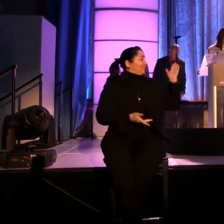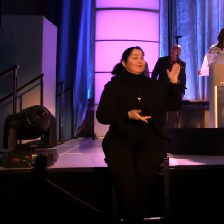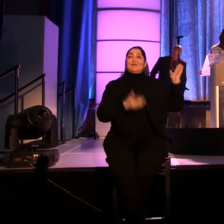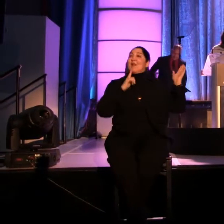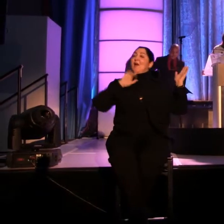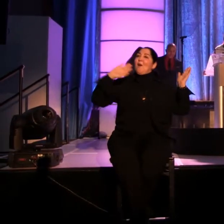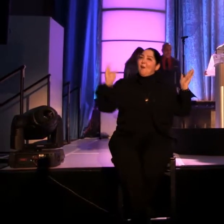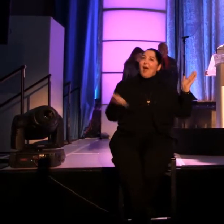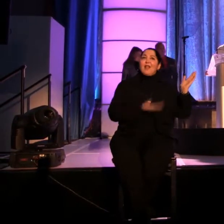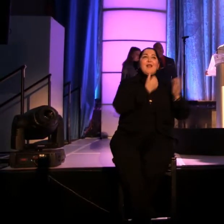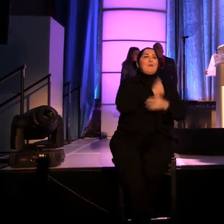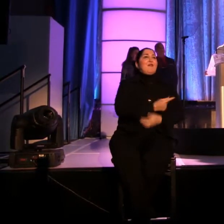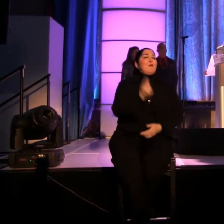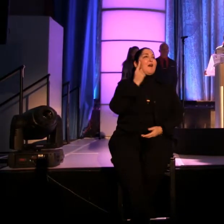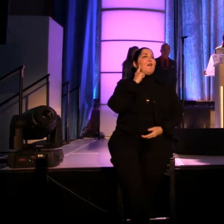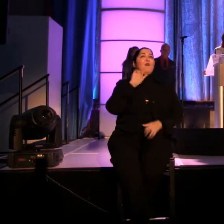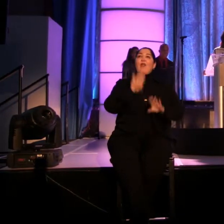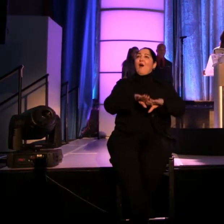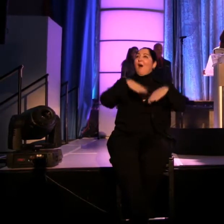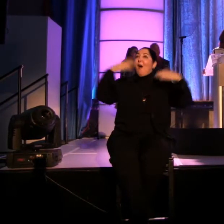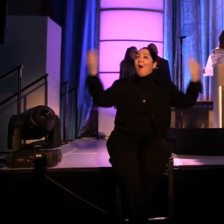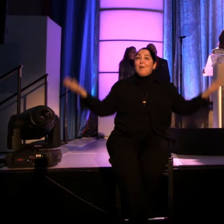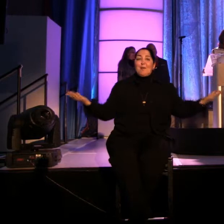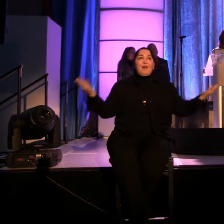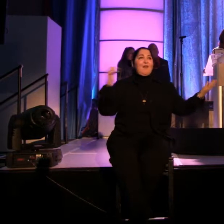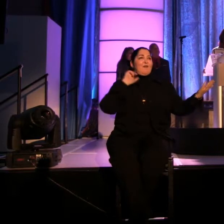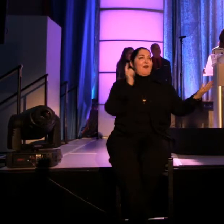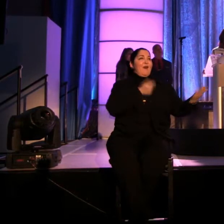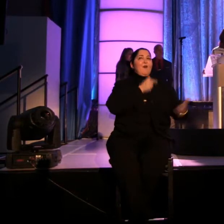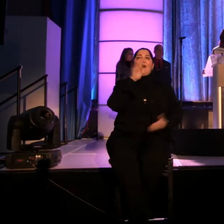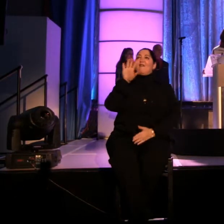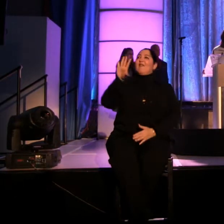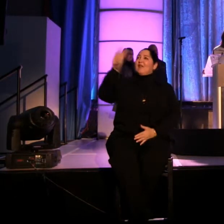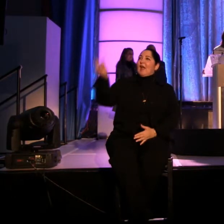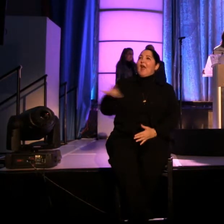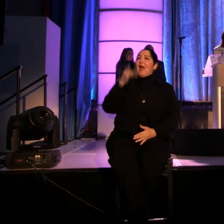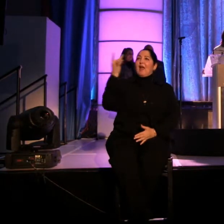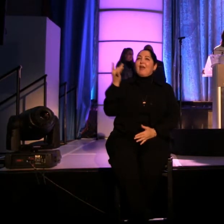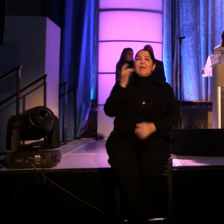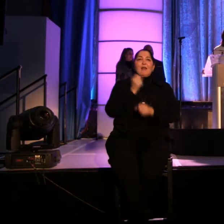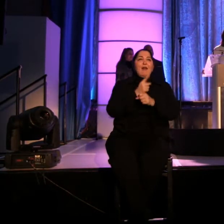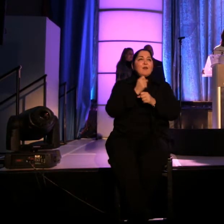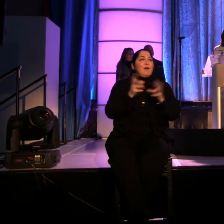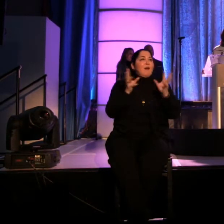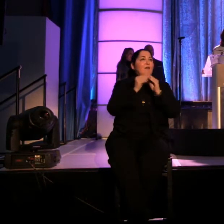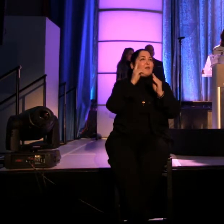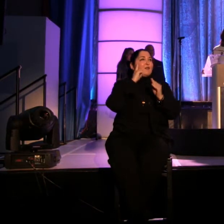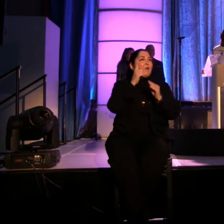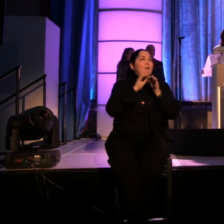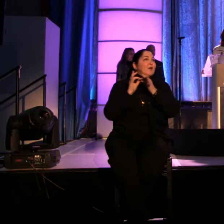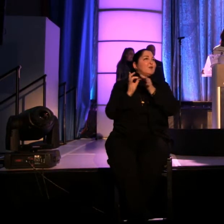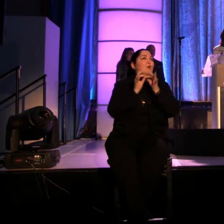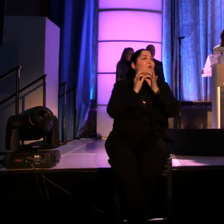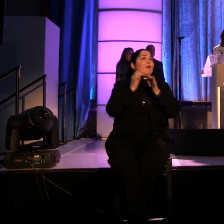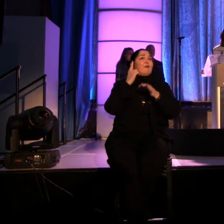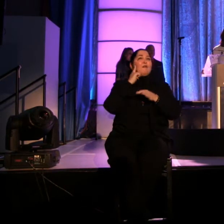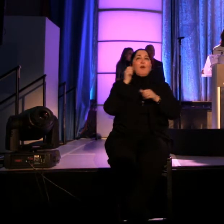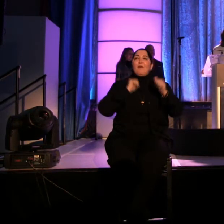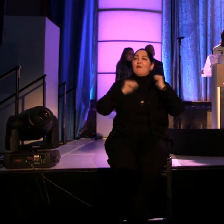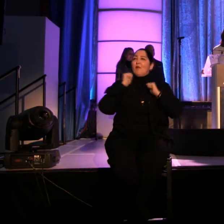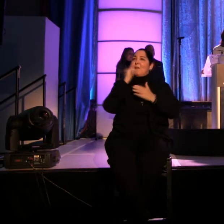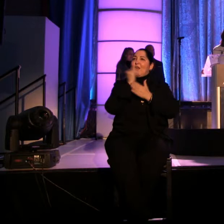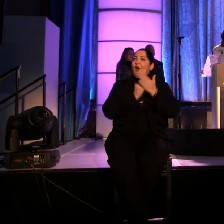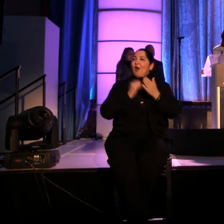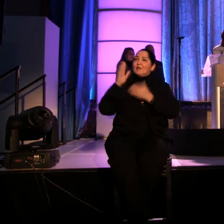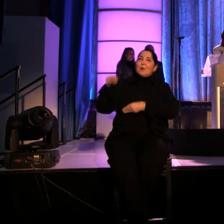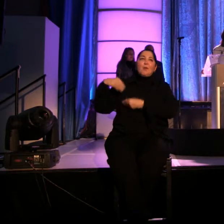Welcome, everyone, to the opening session of the 58th Annual Conference of the Association of Performing